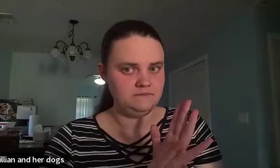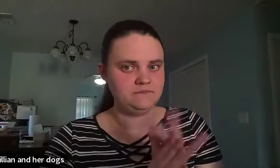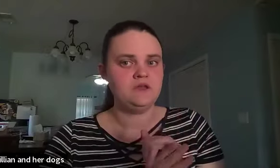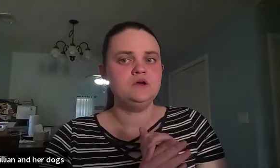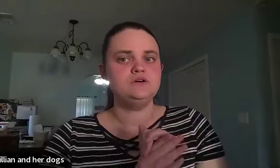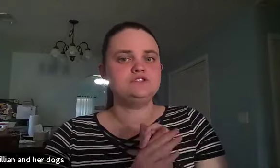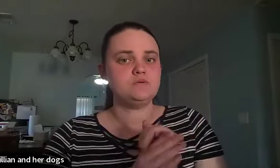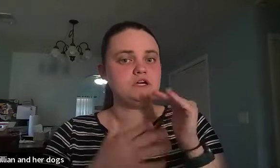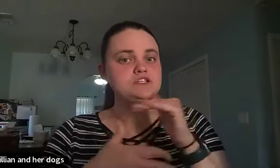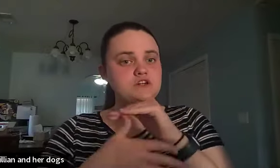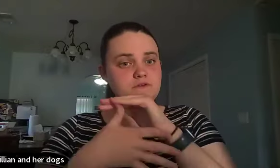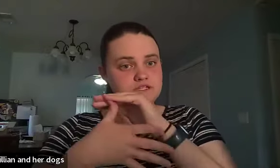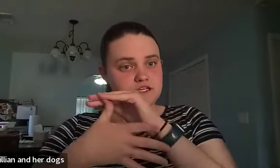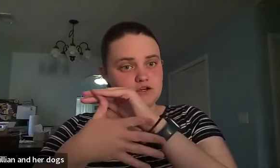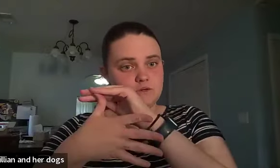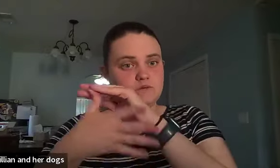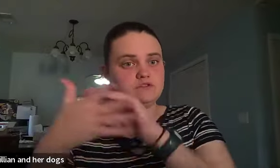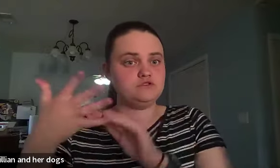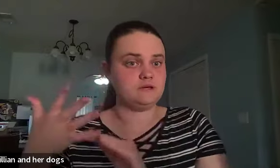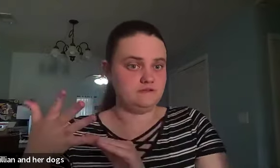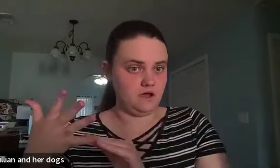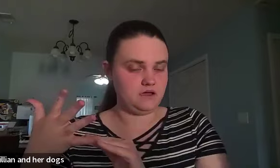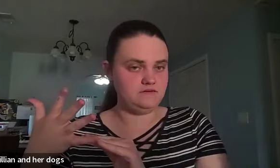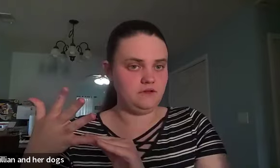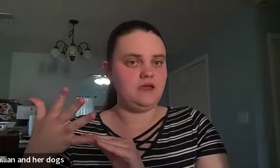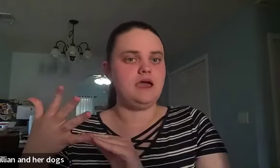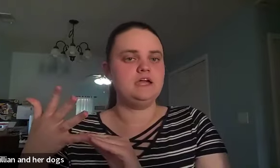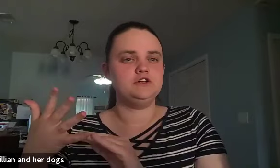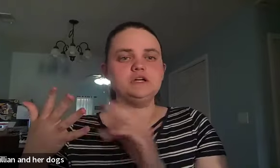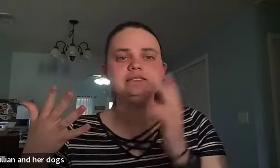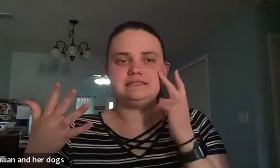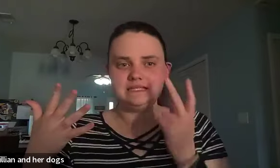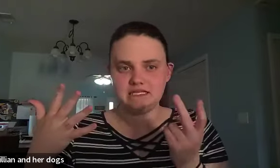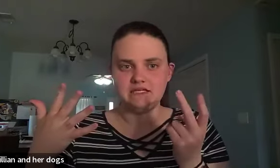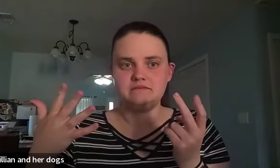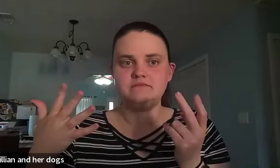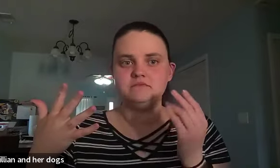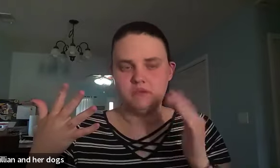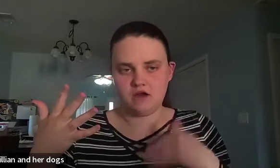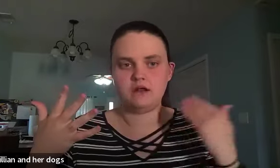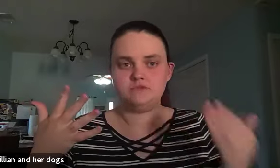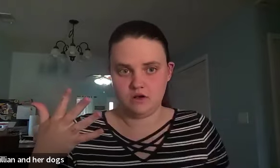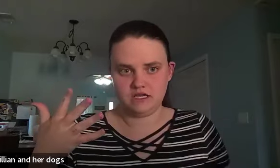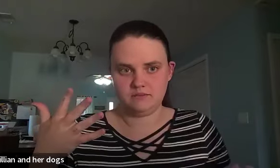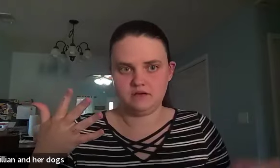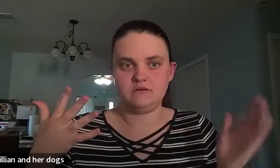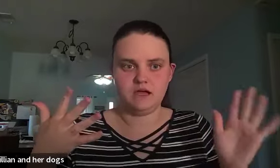Okay, so we're going to start focusing on 21 through 25, and you're going to see the pattern I'm talking about.